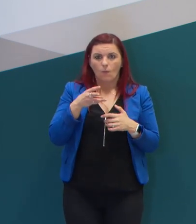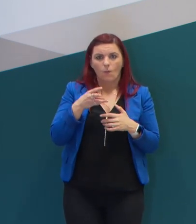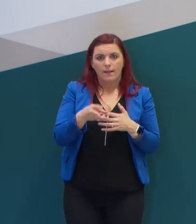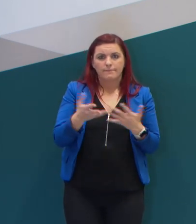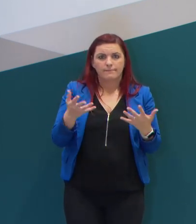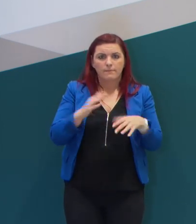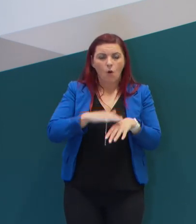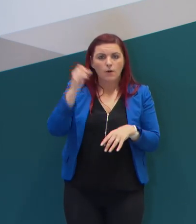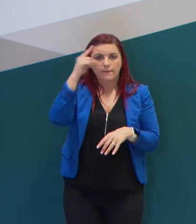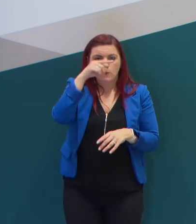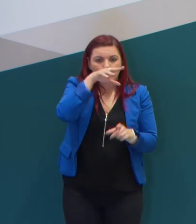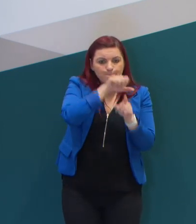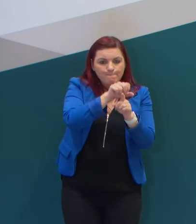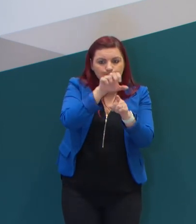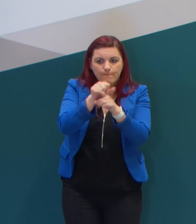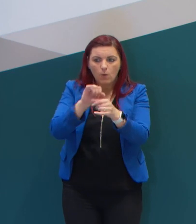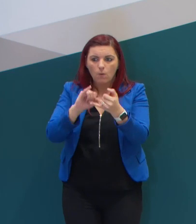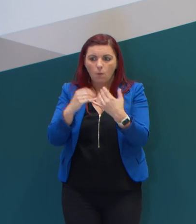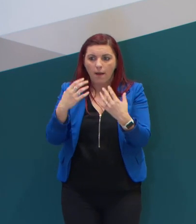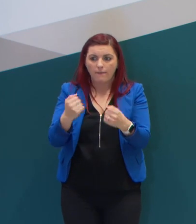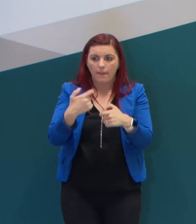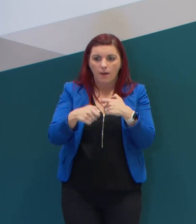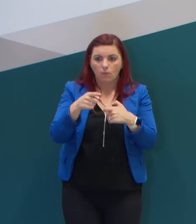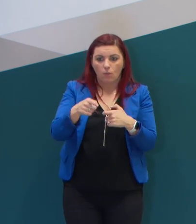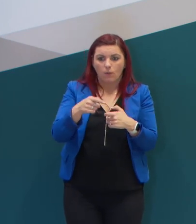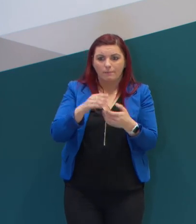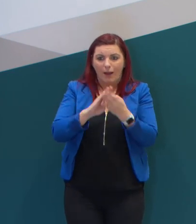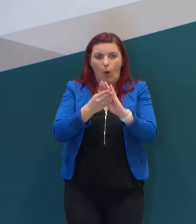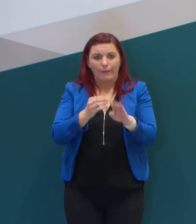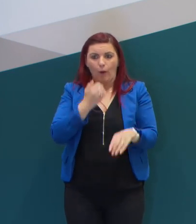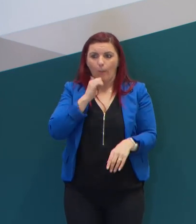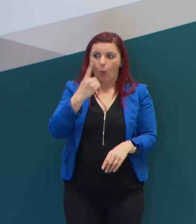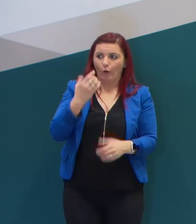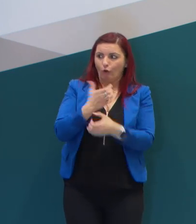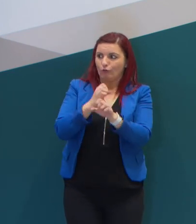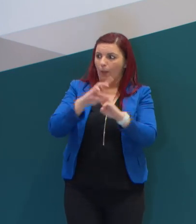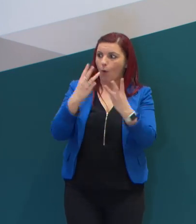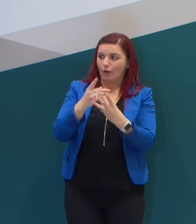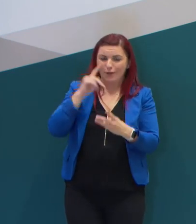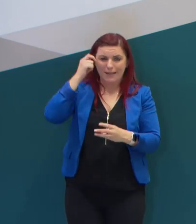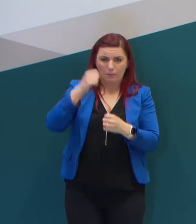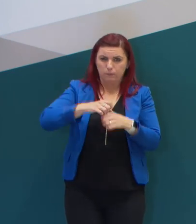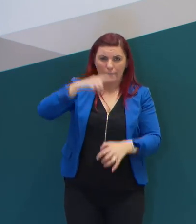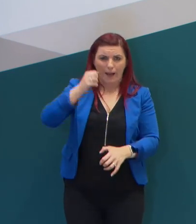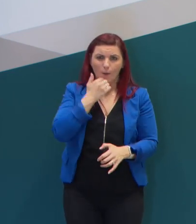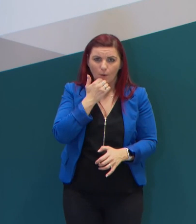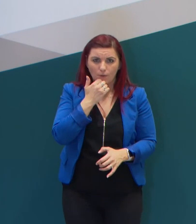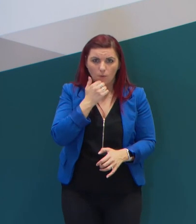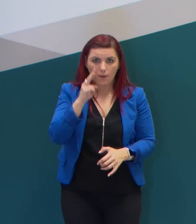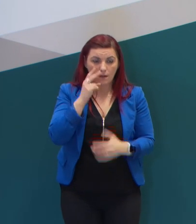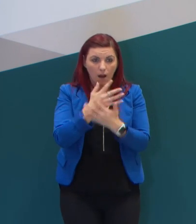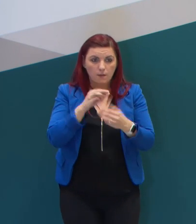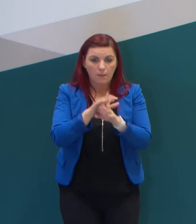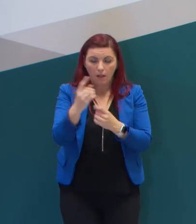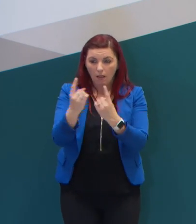become the number one country in the world for testing. And what that says to us, that a lot of the health-seeking behaviour coming forward and